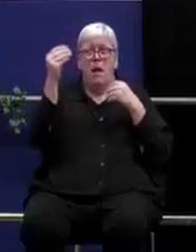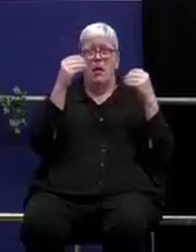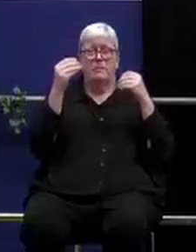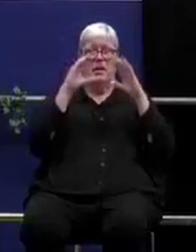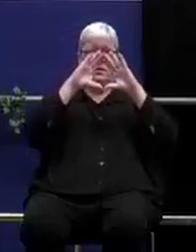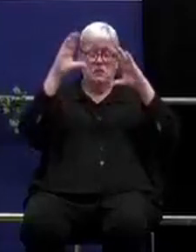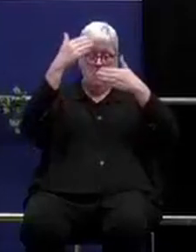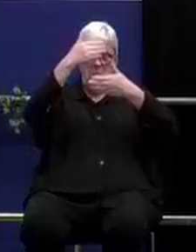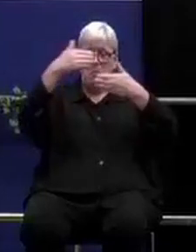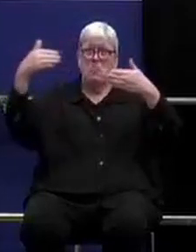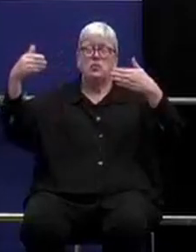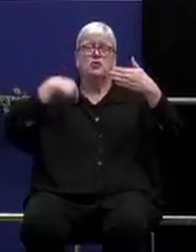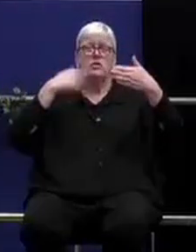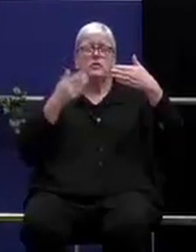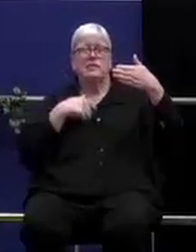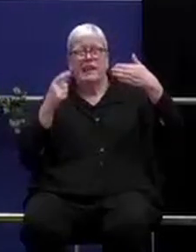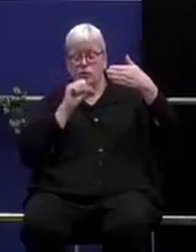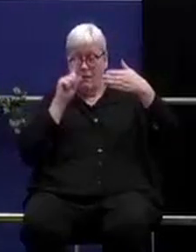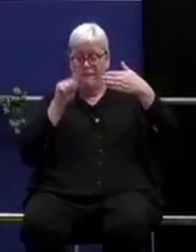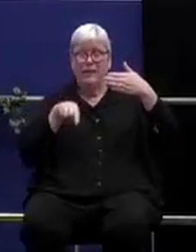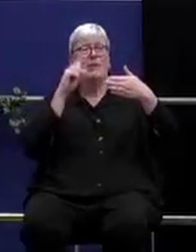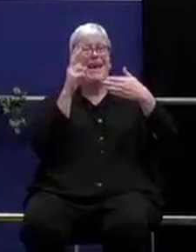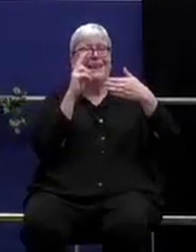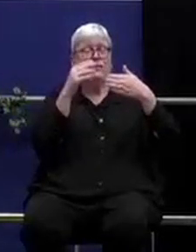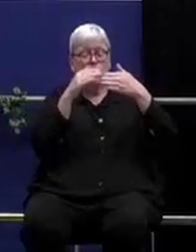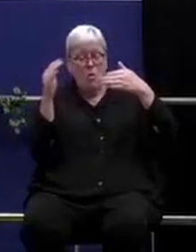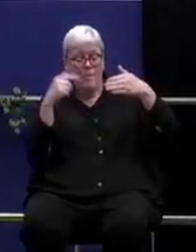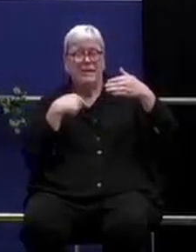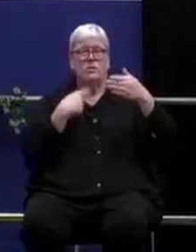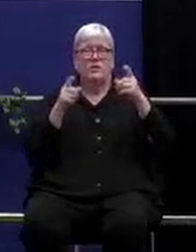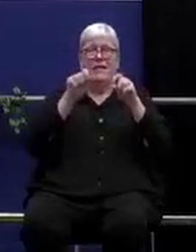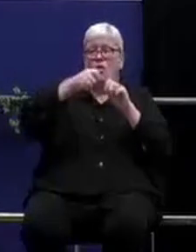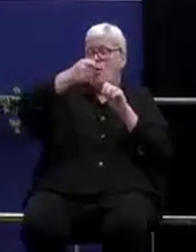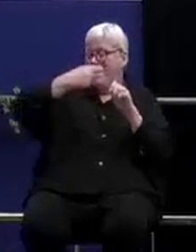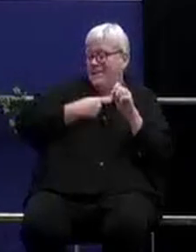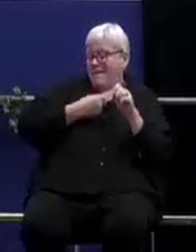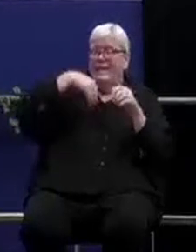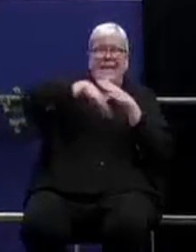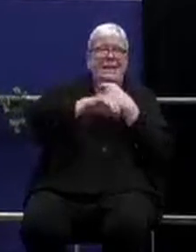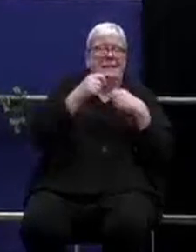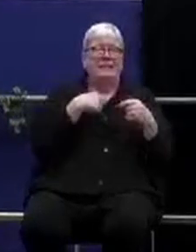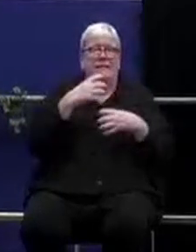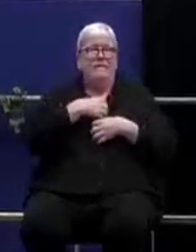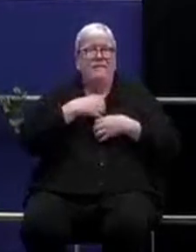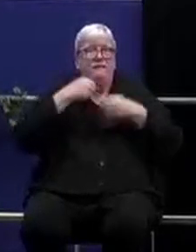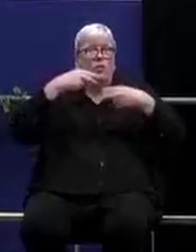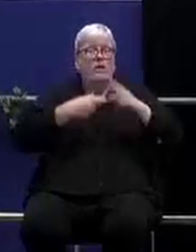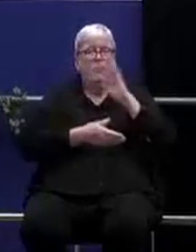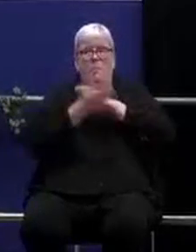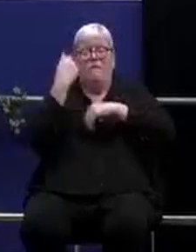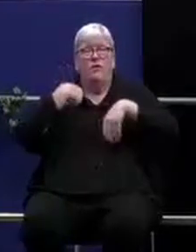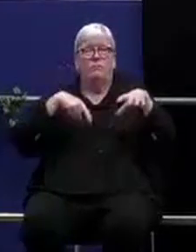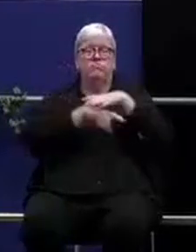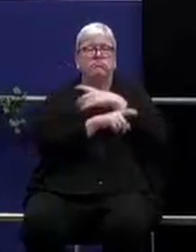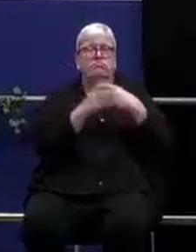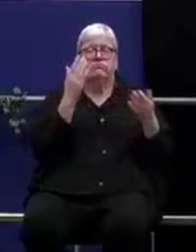I had to scan my fingerprint again to open it before quickly closing and locking myself inside, the same fearful way I used to run and climb into